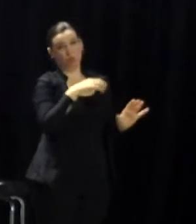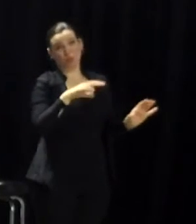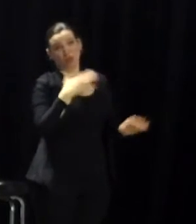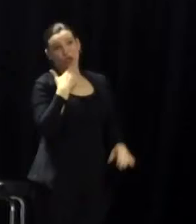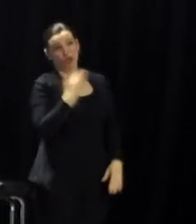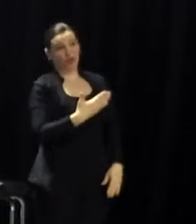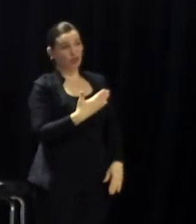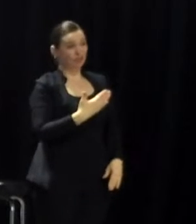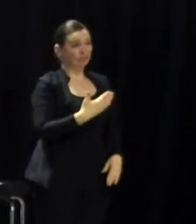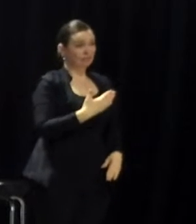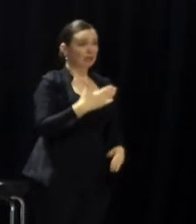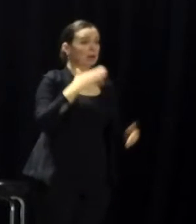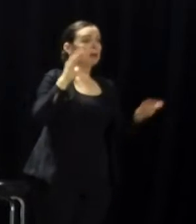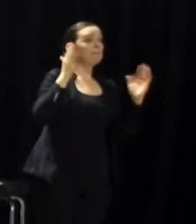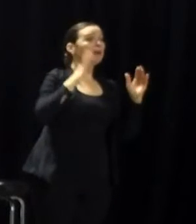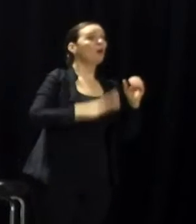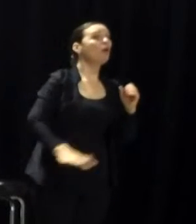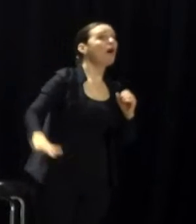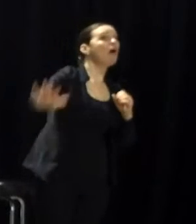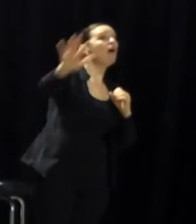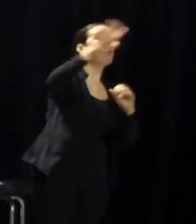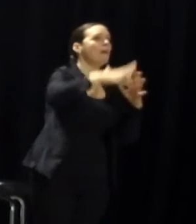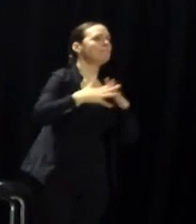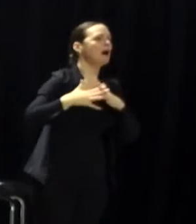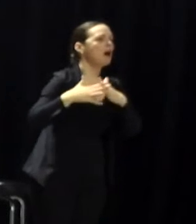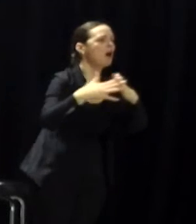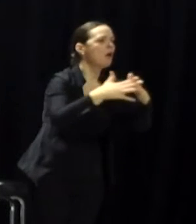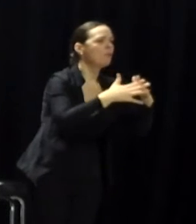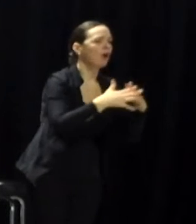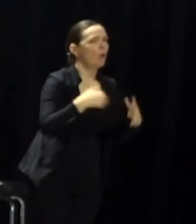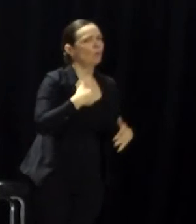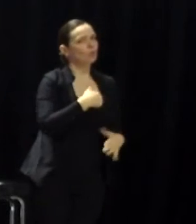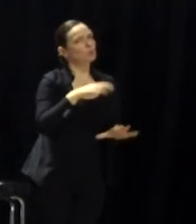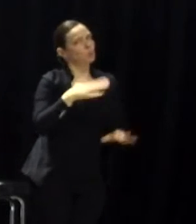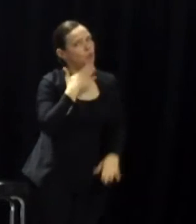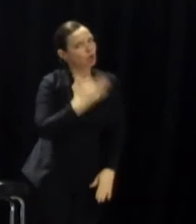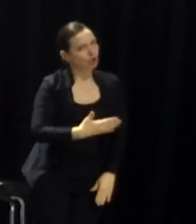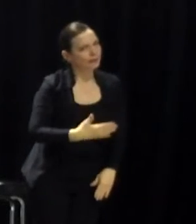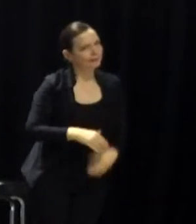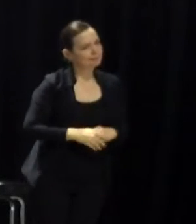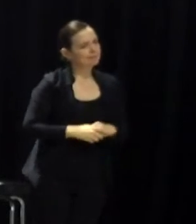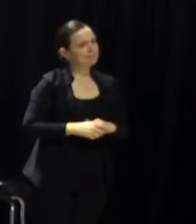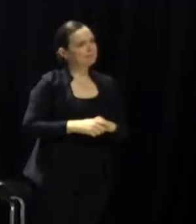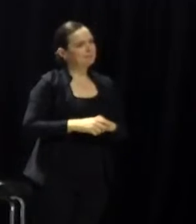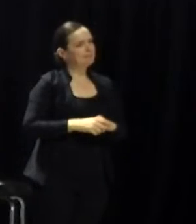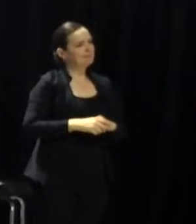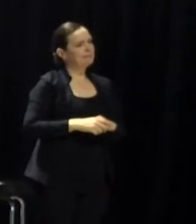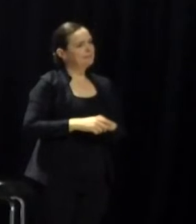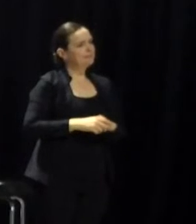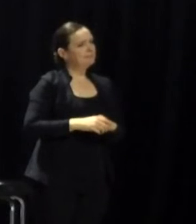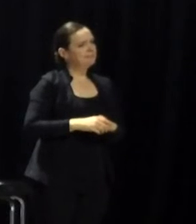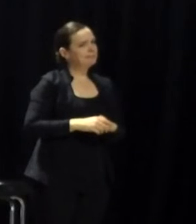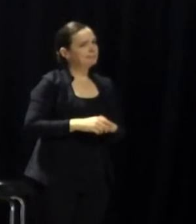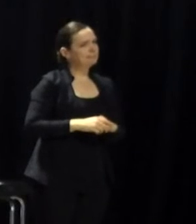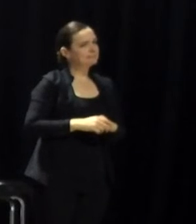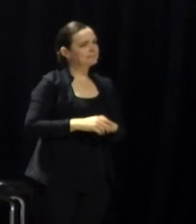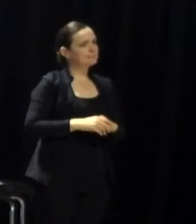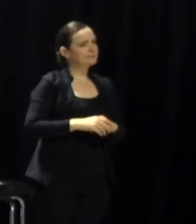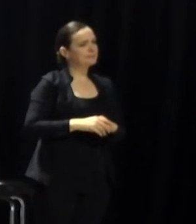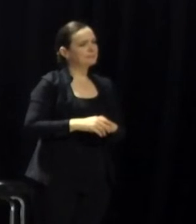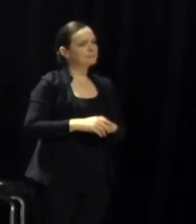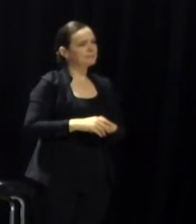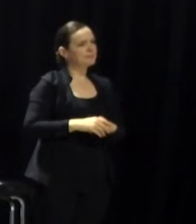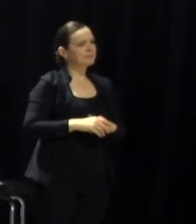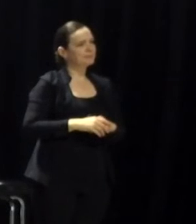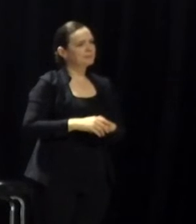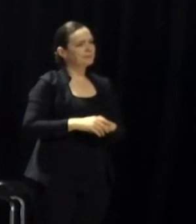Thanksgiving, Christmas, and now New Year's. Those are really strong gathering points. So if